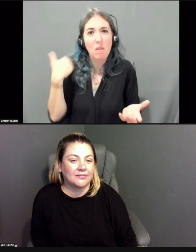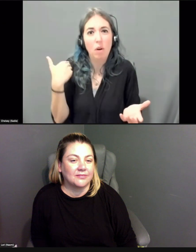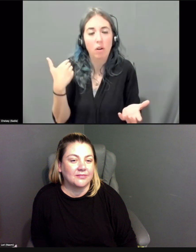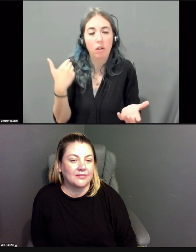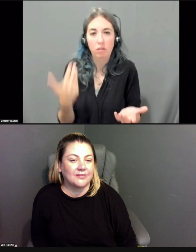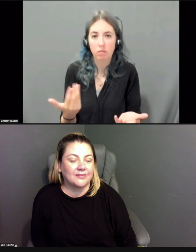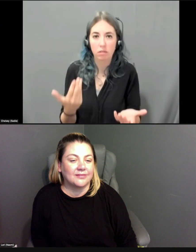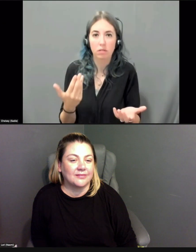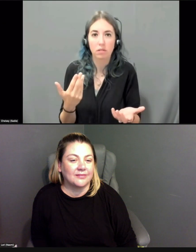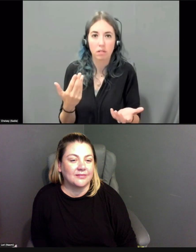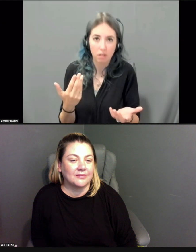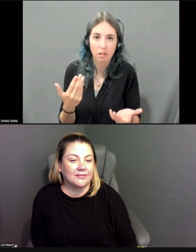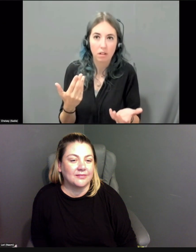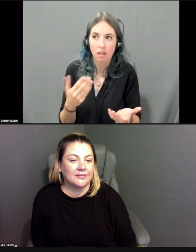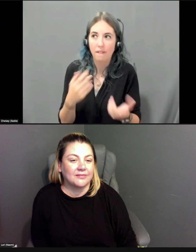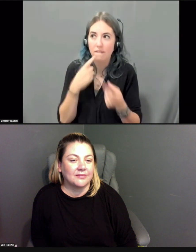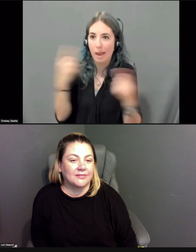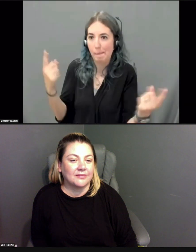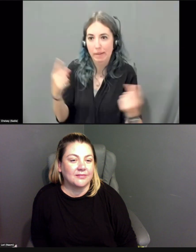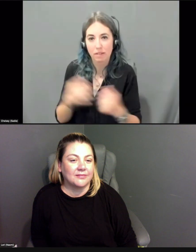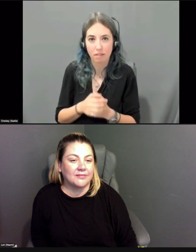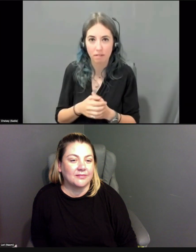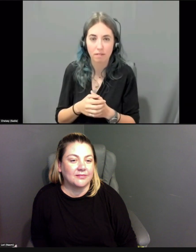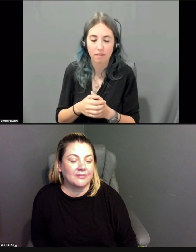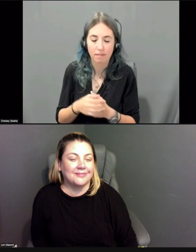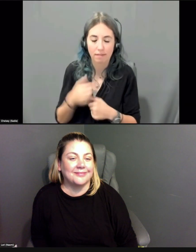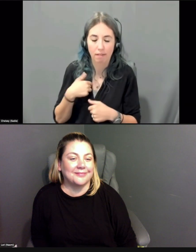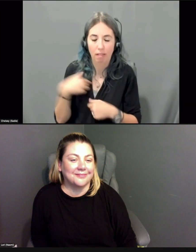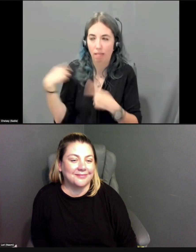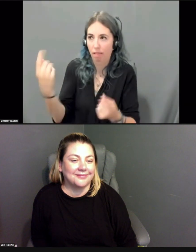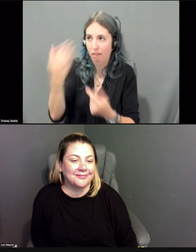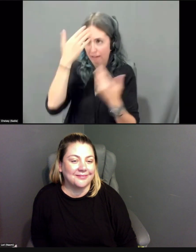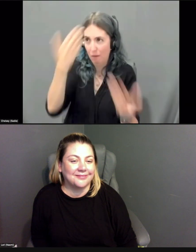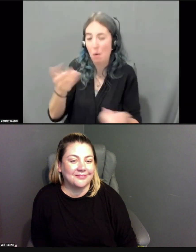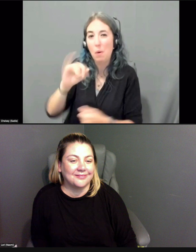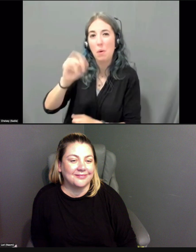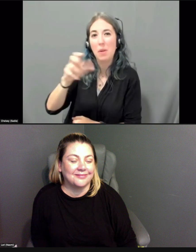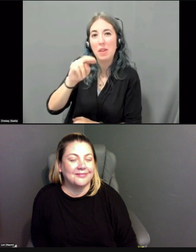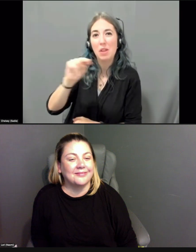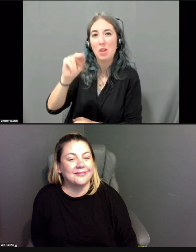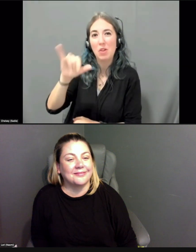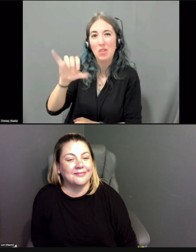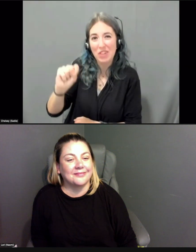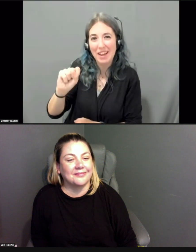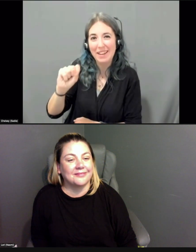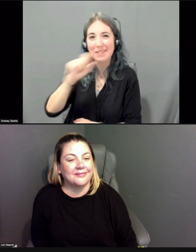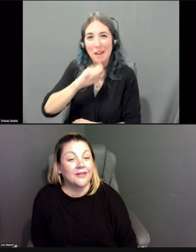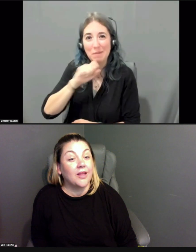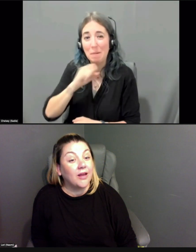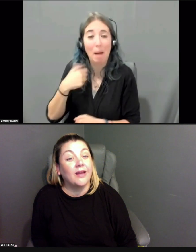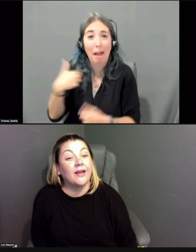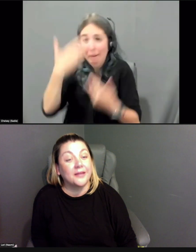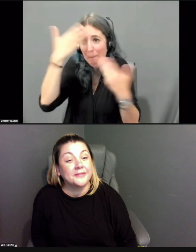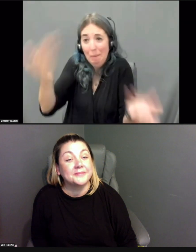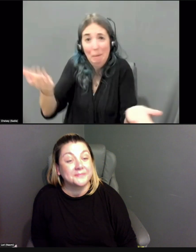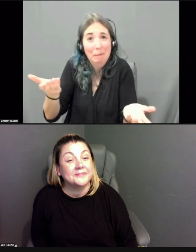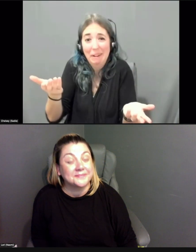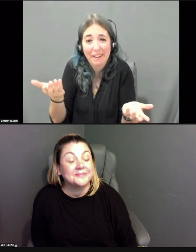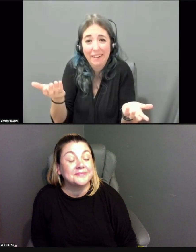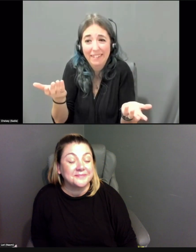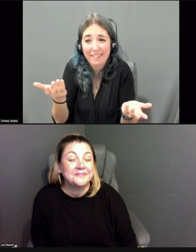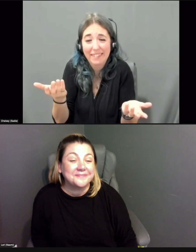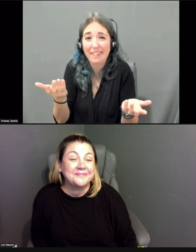cream. Oh, yes, Jenny's is like the best ice cream in the world. Well, I just recently discovered it last week. I posted